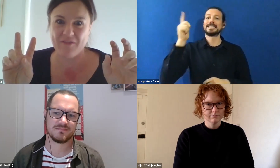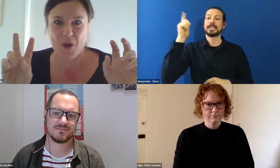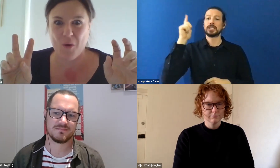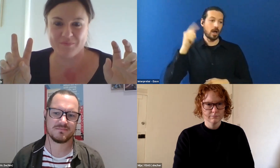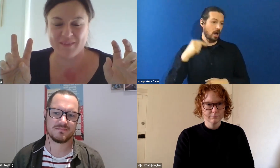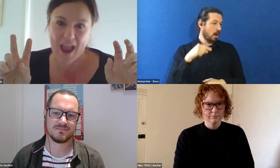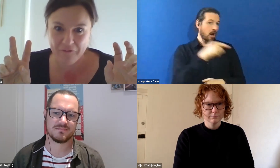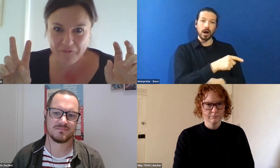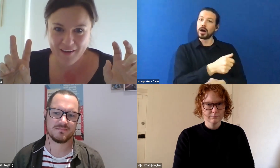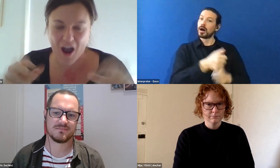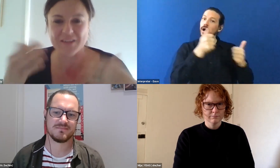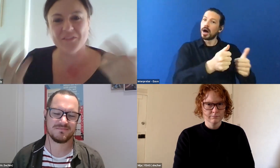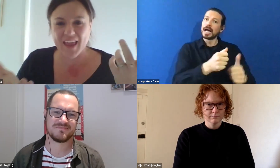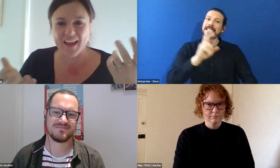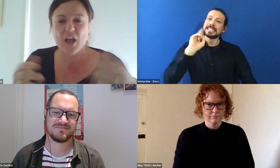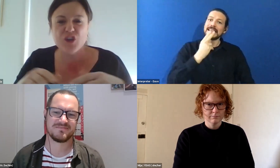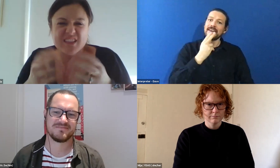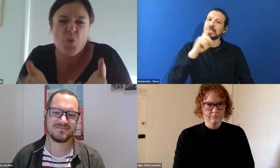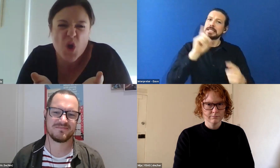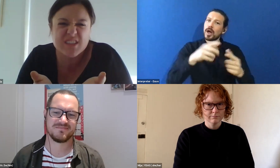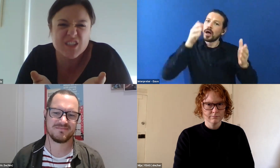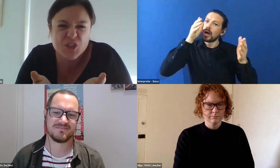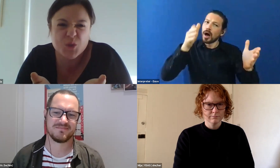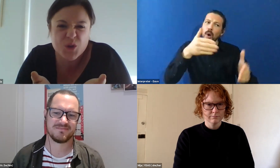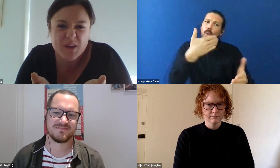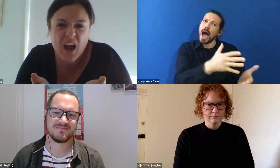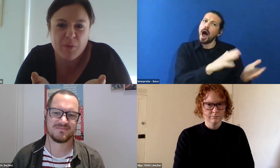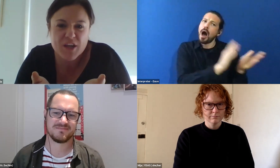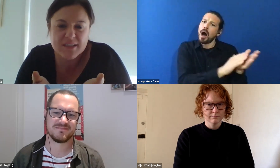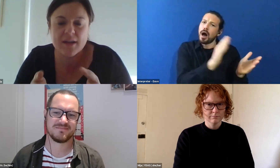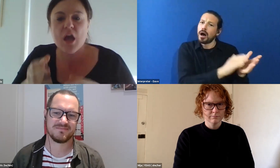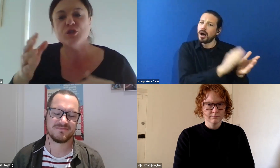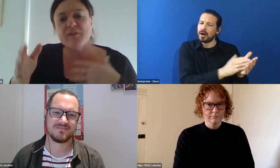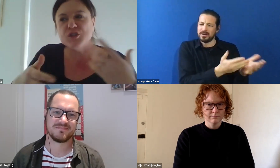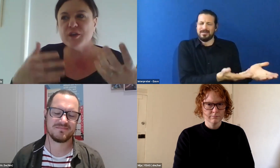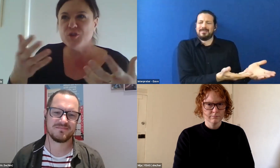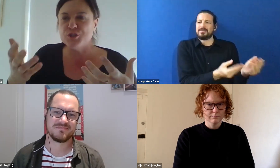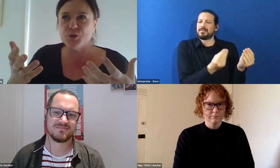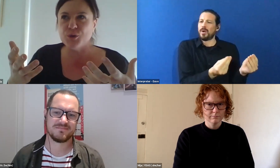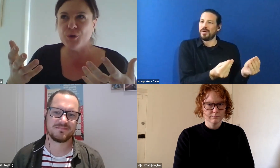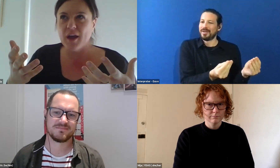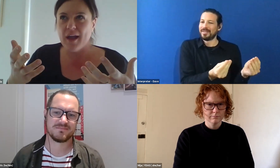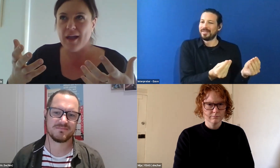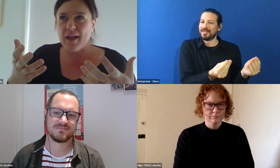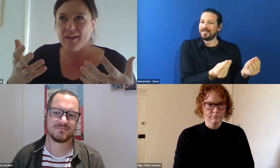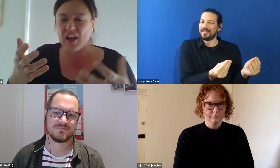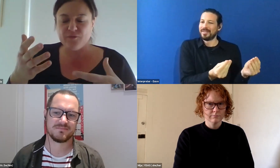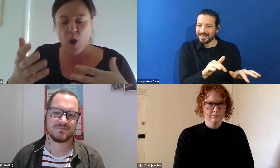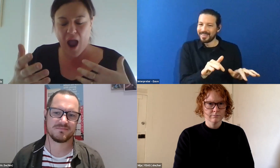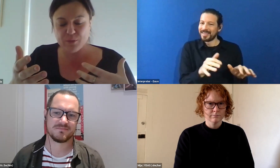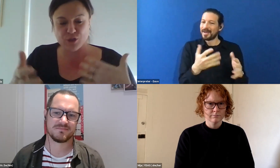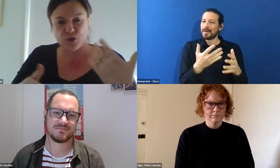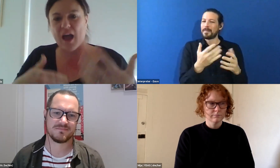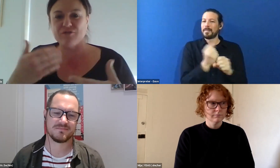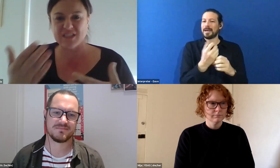listening, even though I'm deaf, kind of thing. You know, that's the worst thing you can do to a young person. So if you